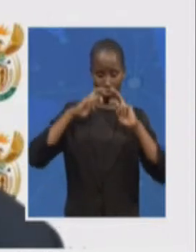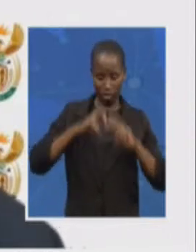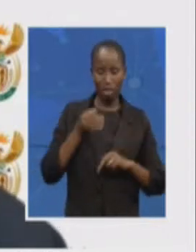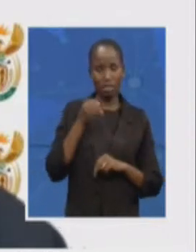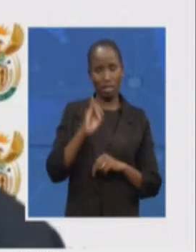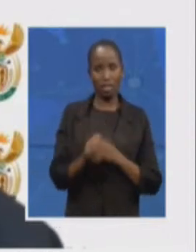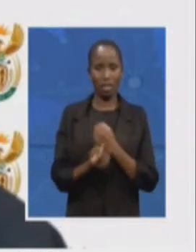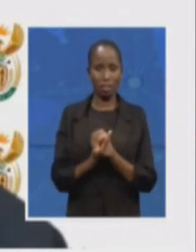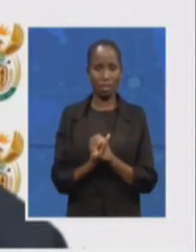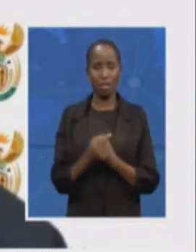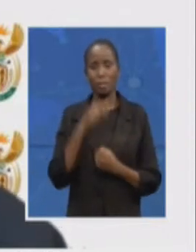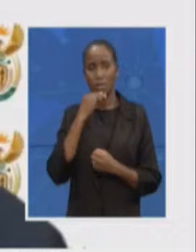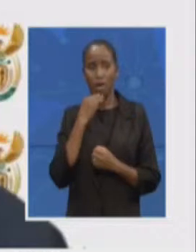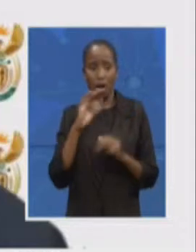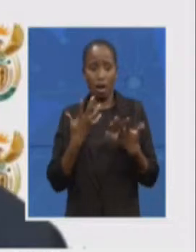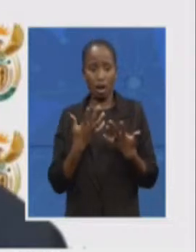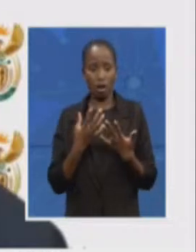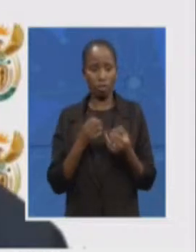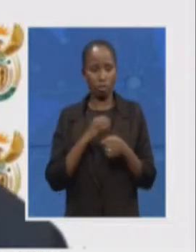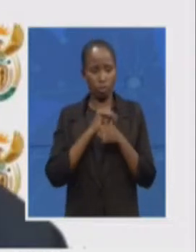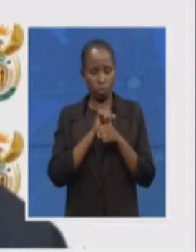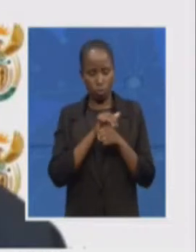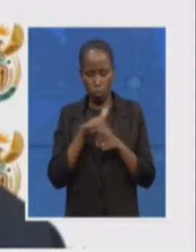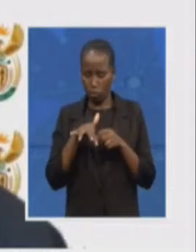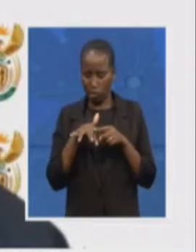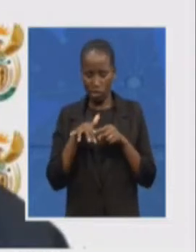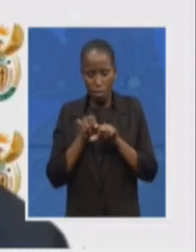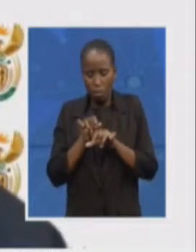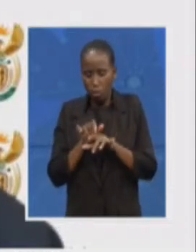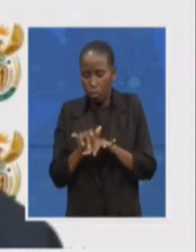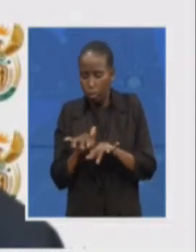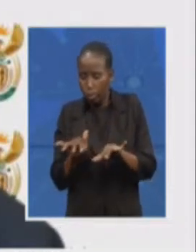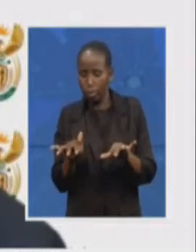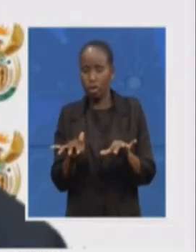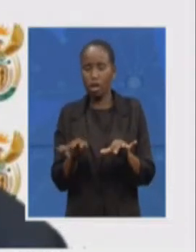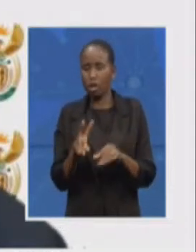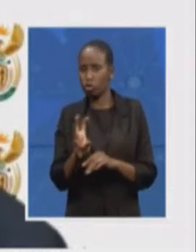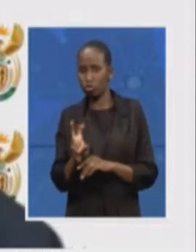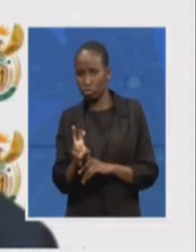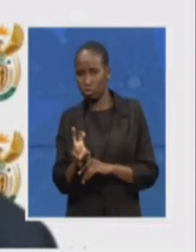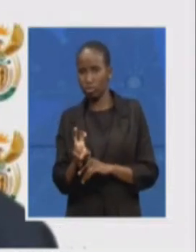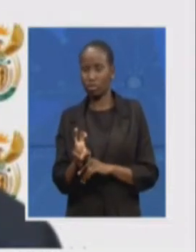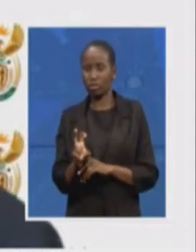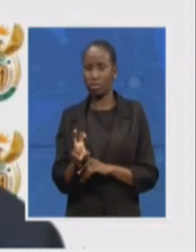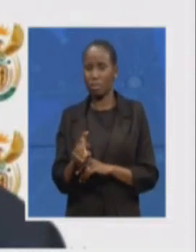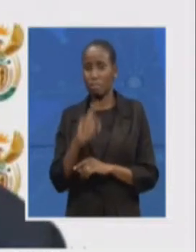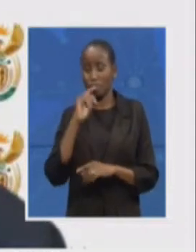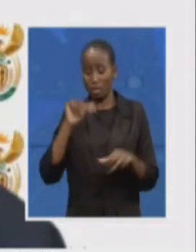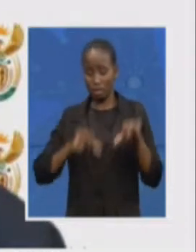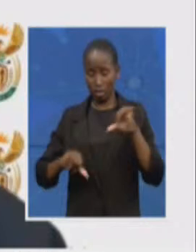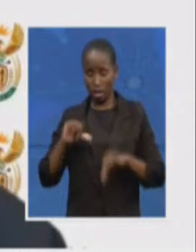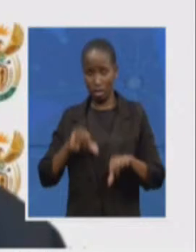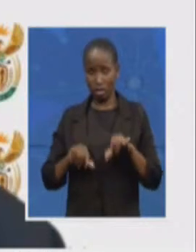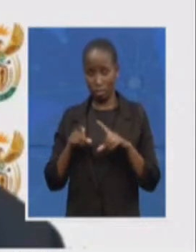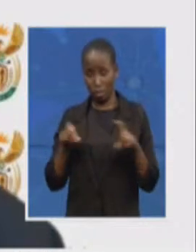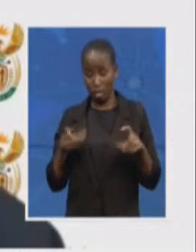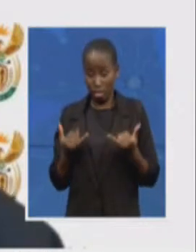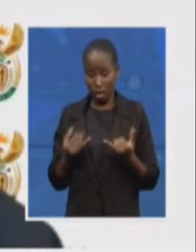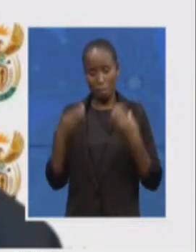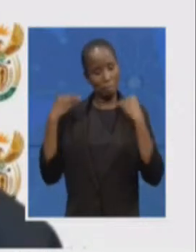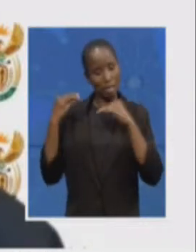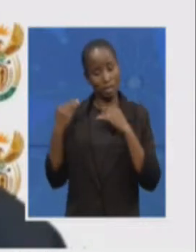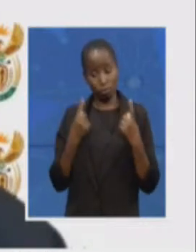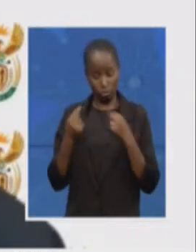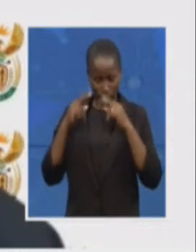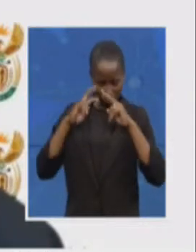virus, that's a matter which our scientists and epidemiologists are working on, whether there is any age differentiation